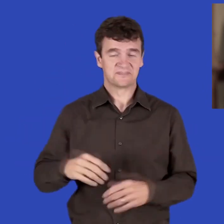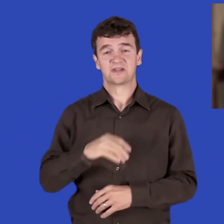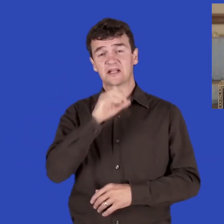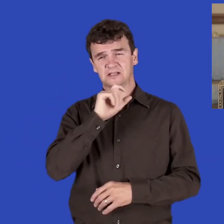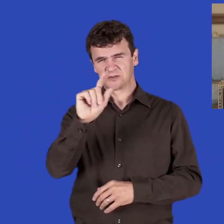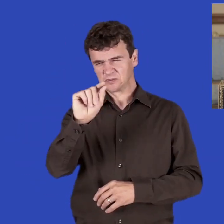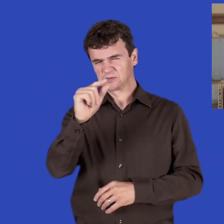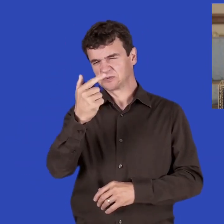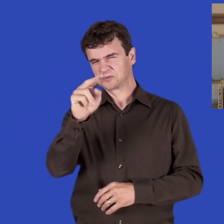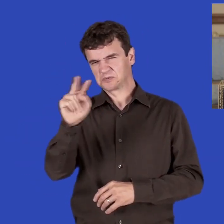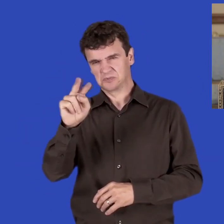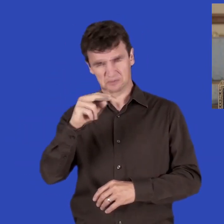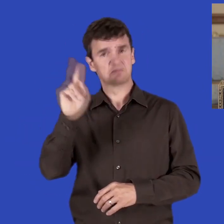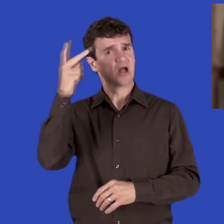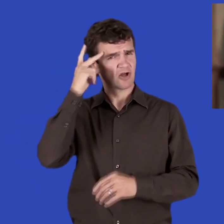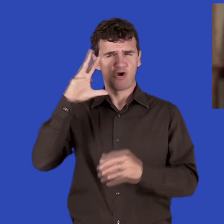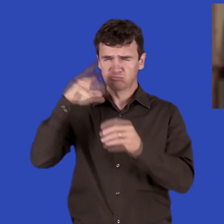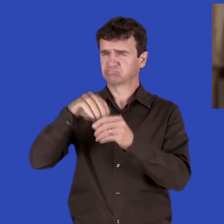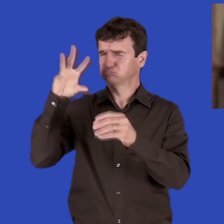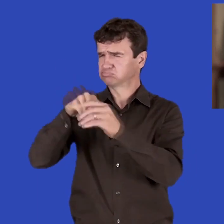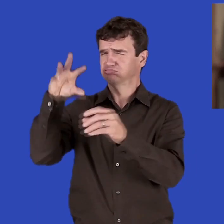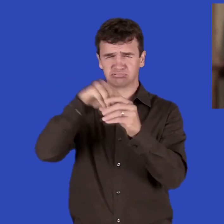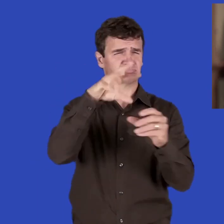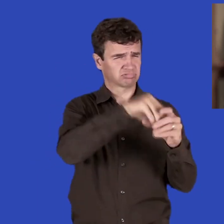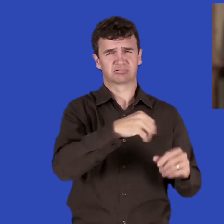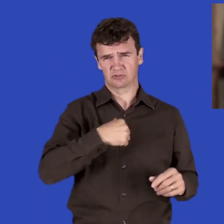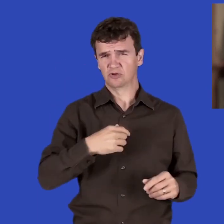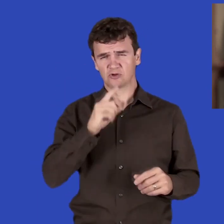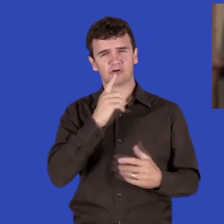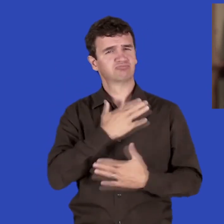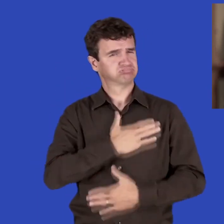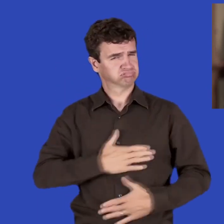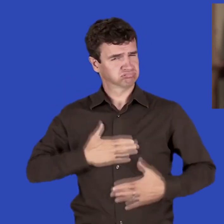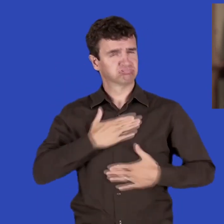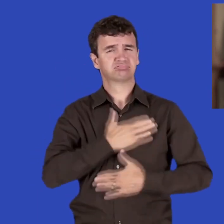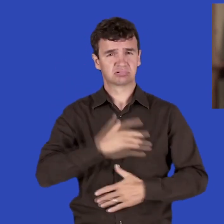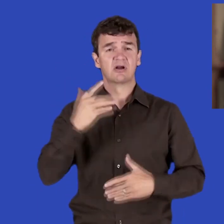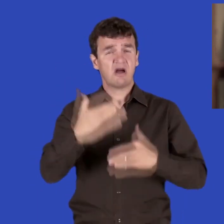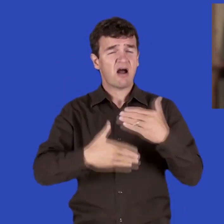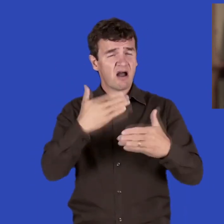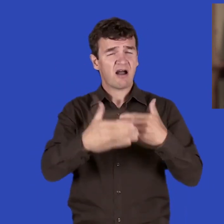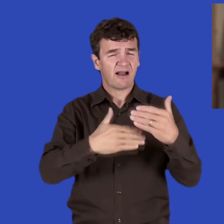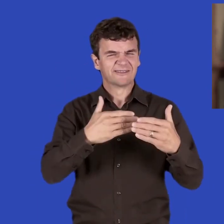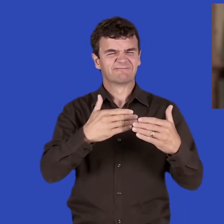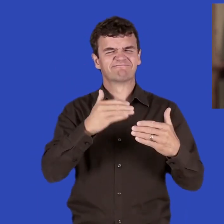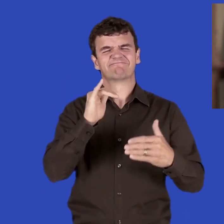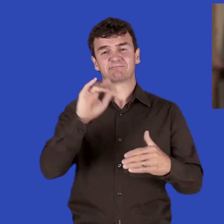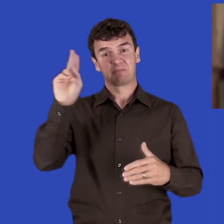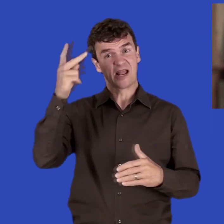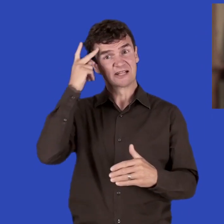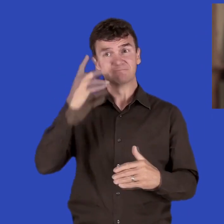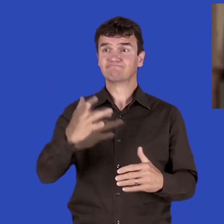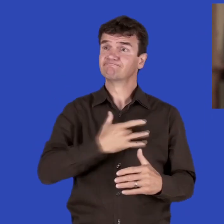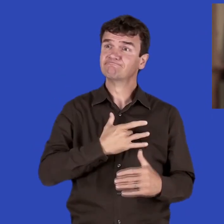Minister. You know, in my early 20s, I was involved in politics and enjoyed it immensely. But, you know, after a short period of